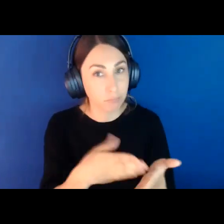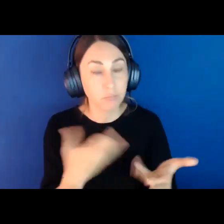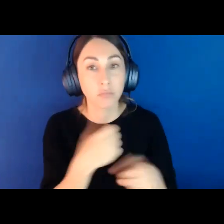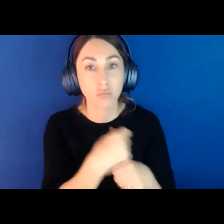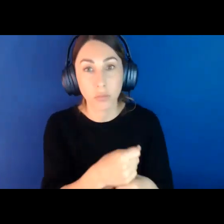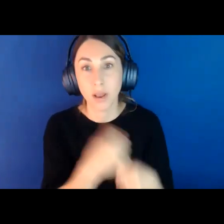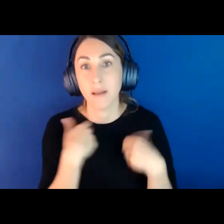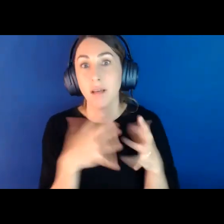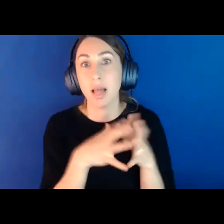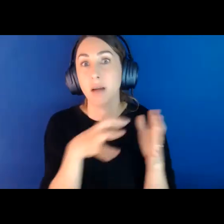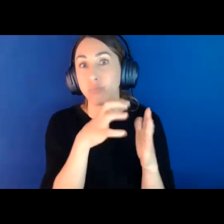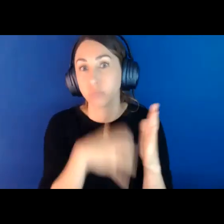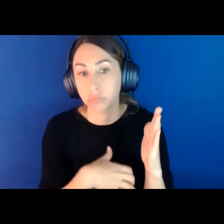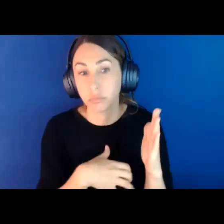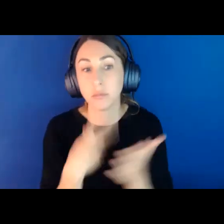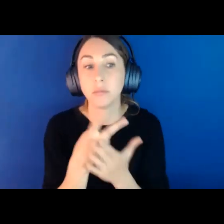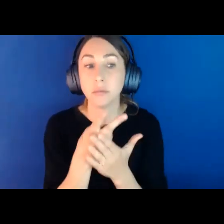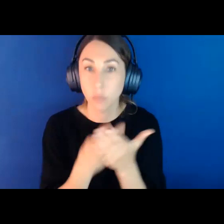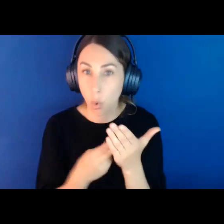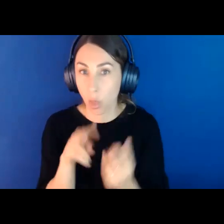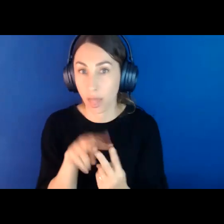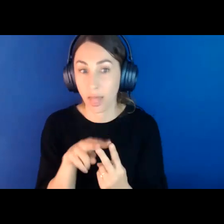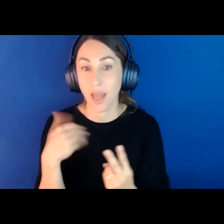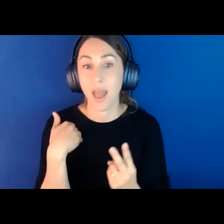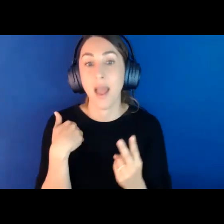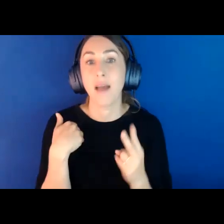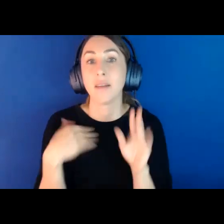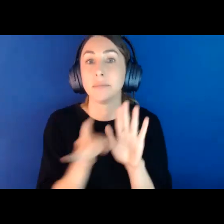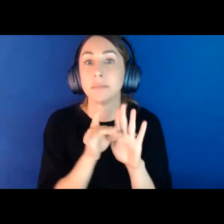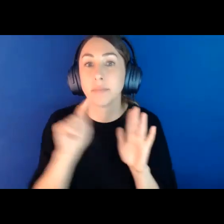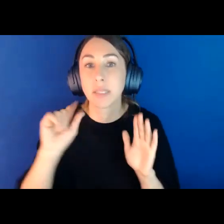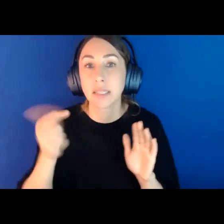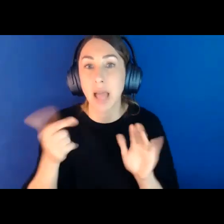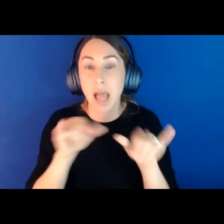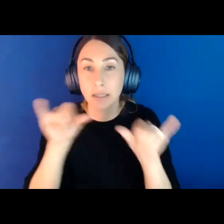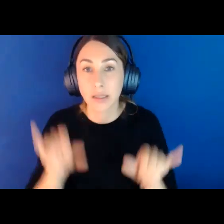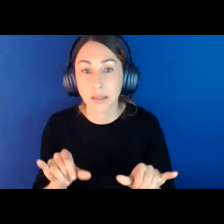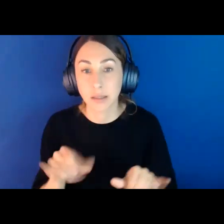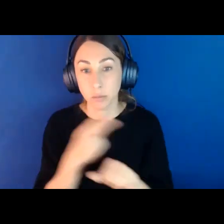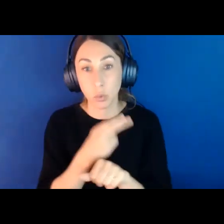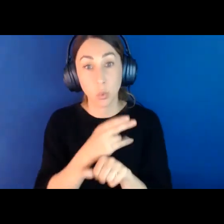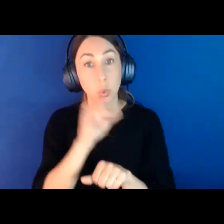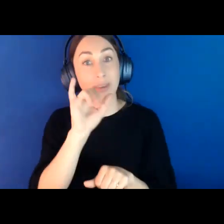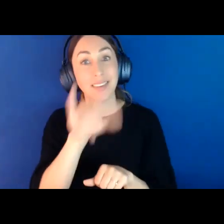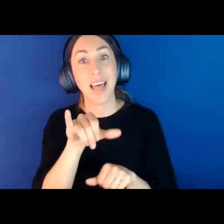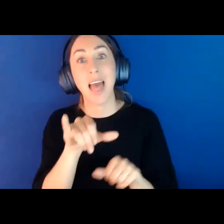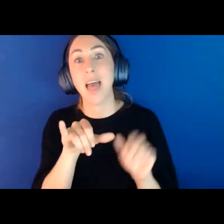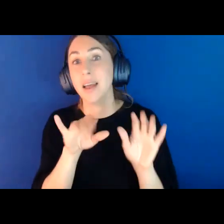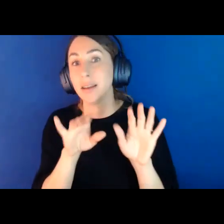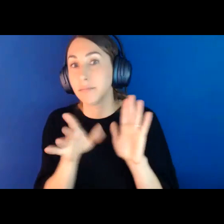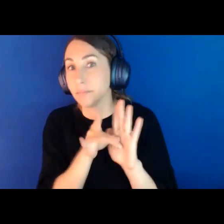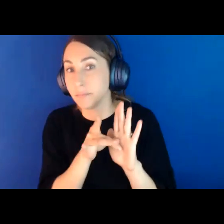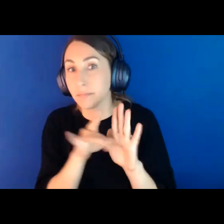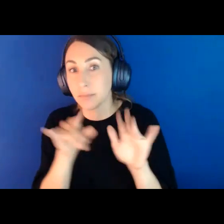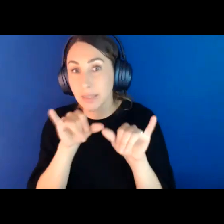lot of text, they both have a tagging system. And using this tagging system, it can be made